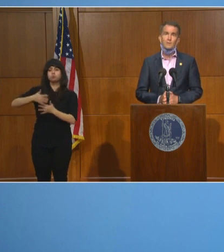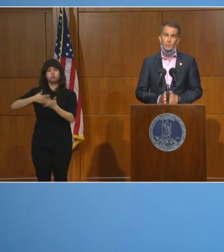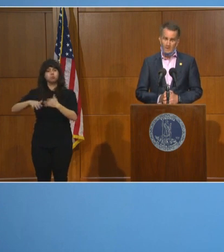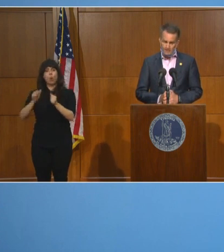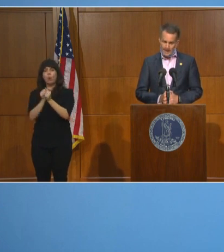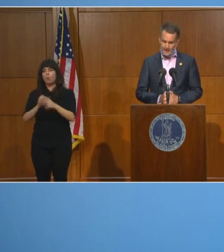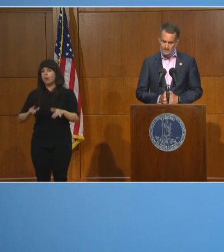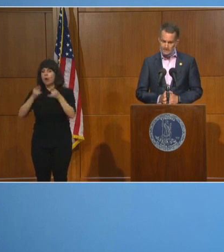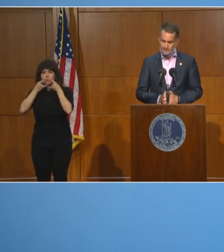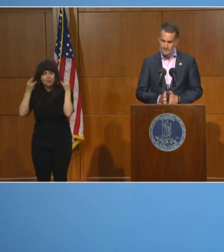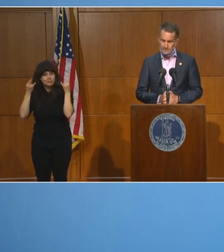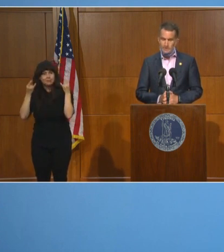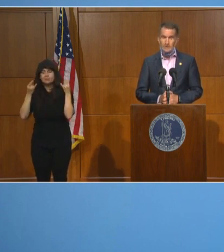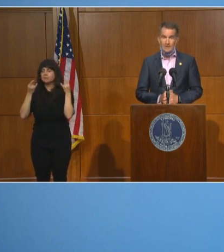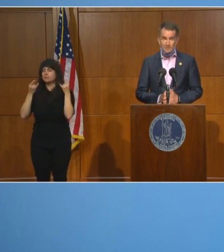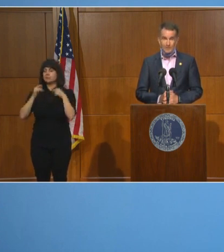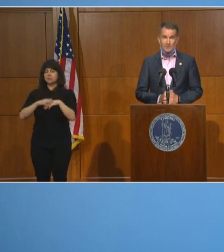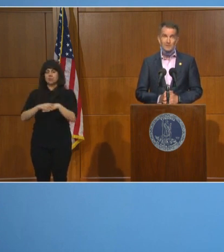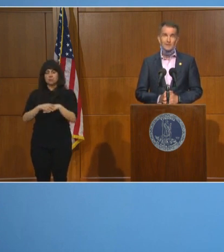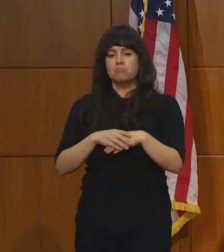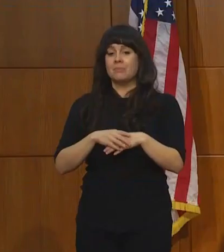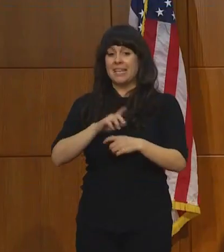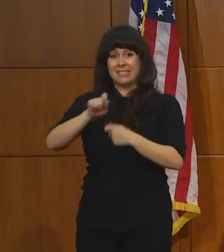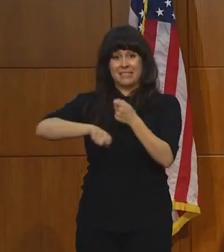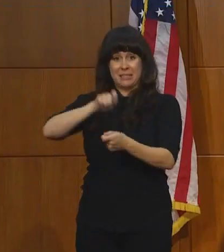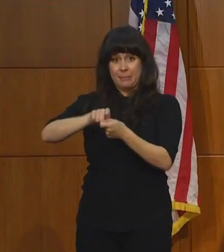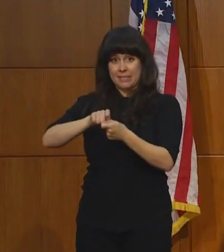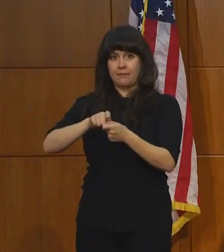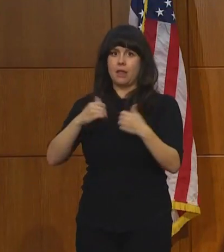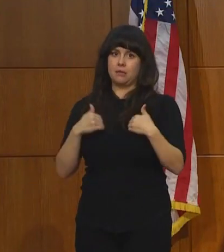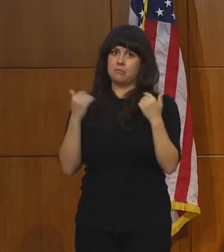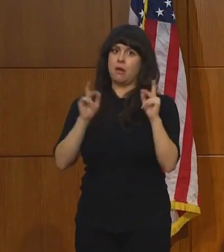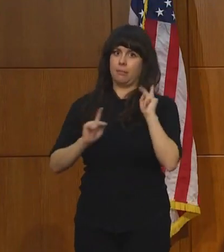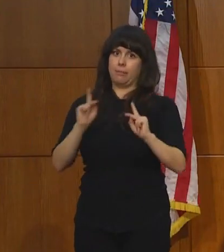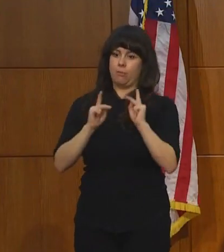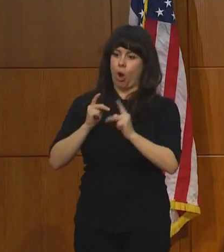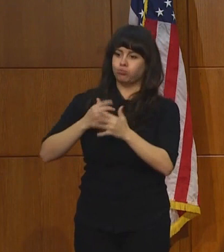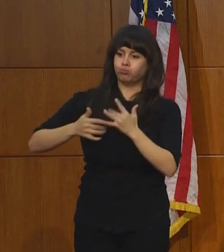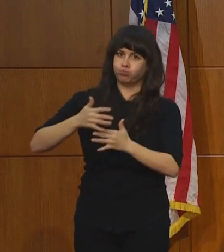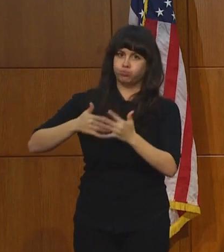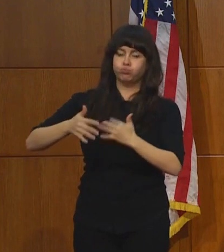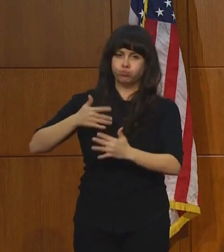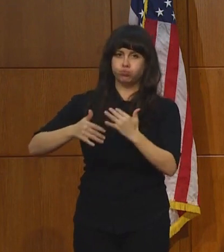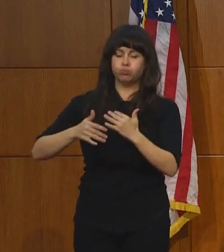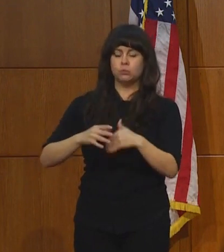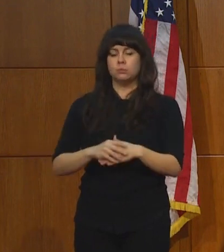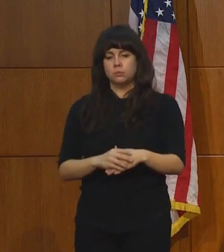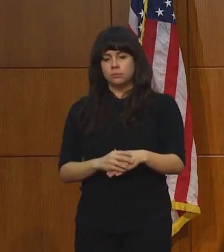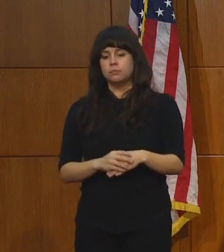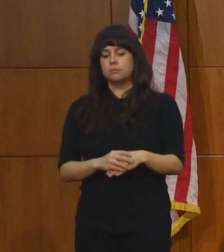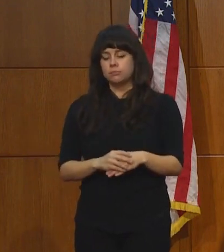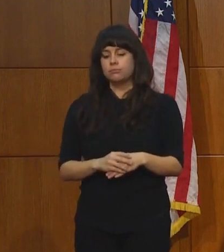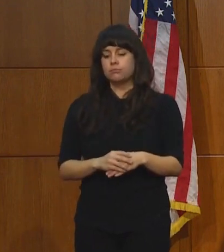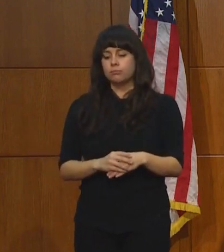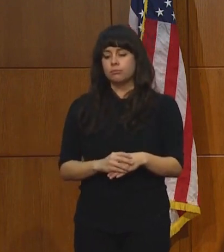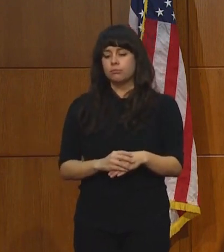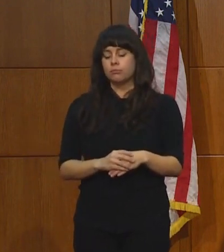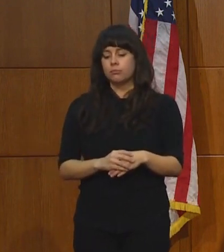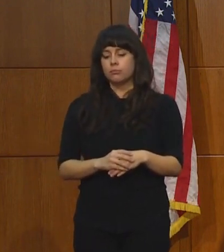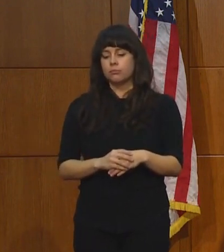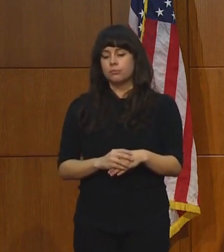without wearing masks, especially young people. As a matter of fact,